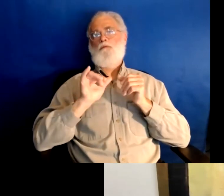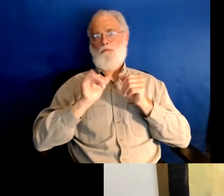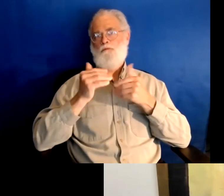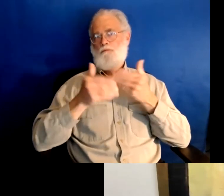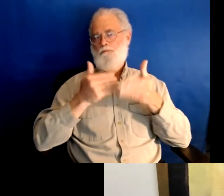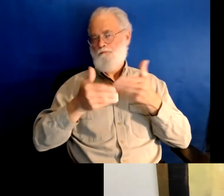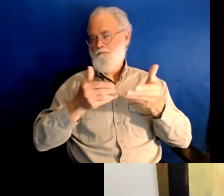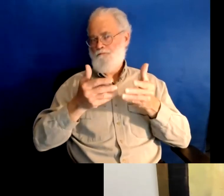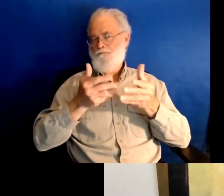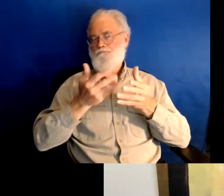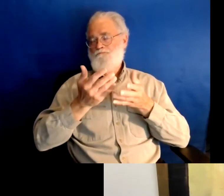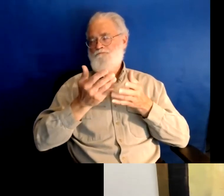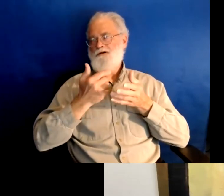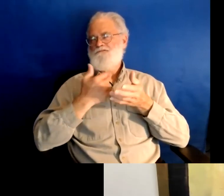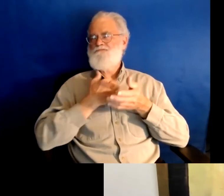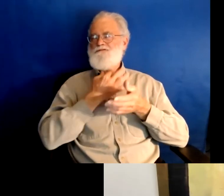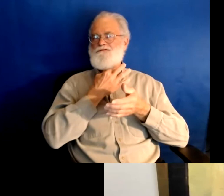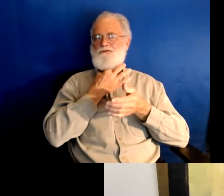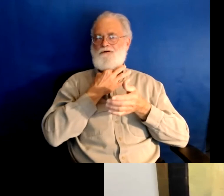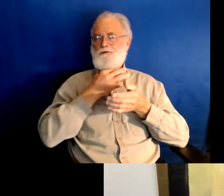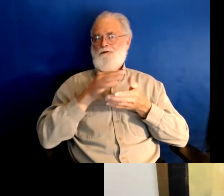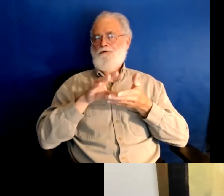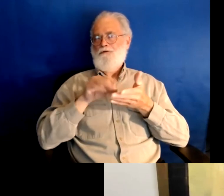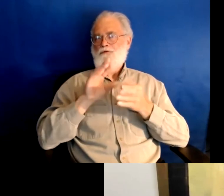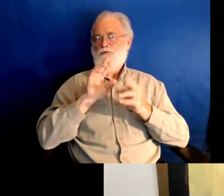then what I do on here will help me continue,